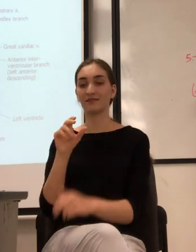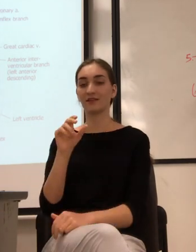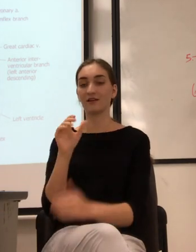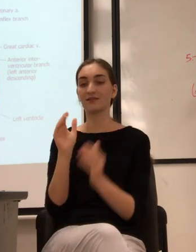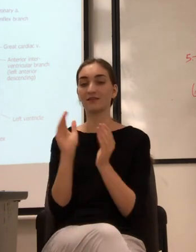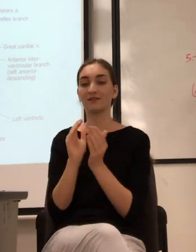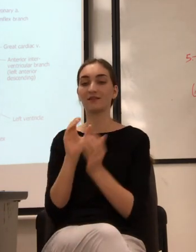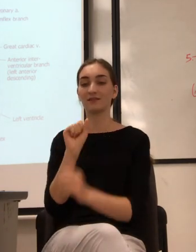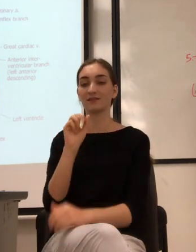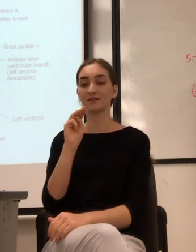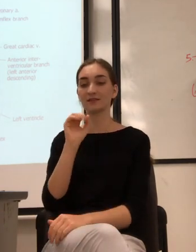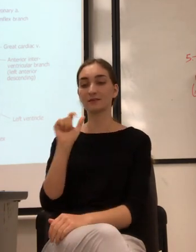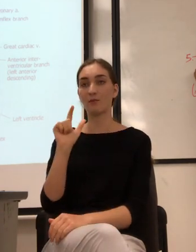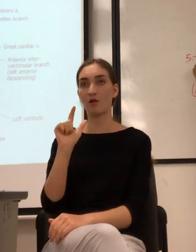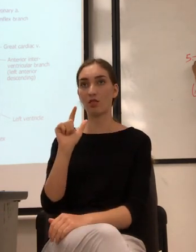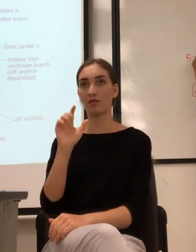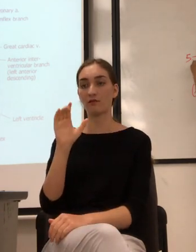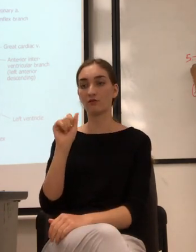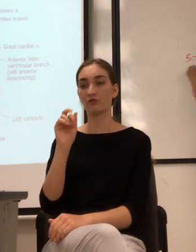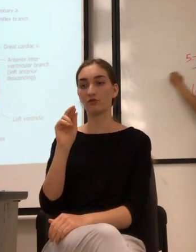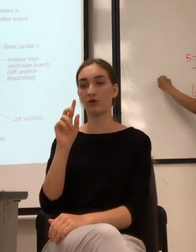Just draw a blue line there.